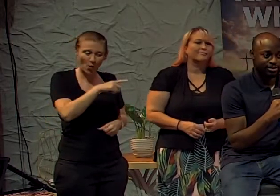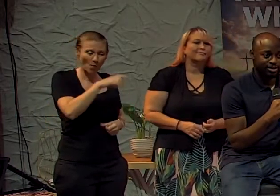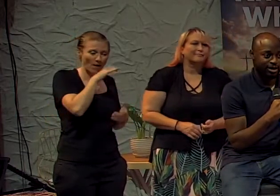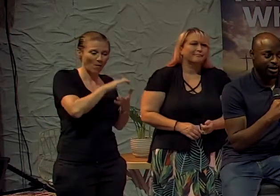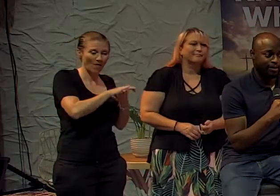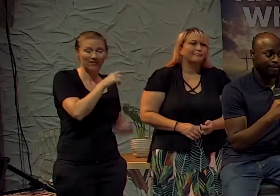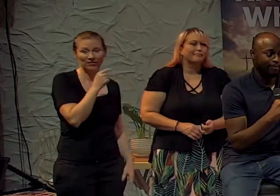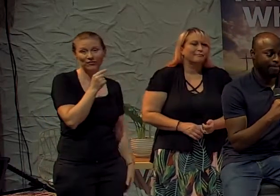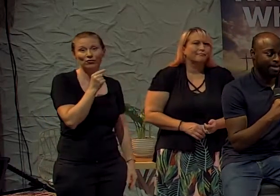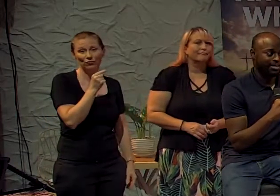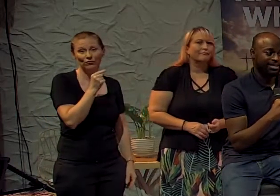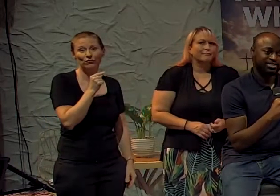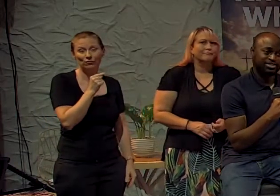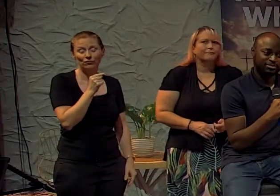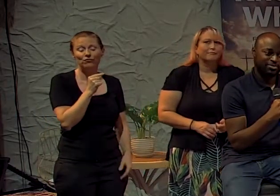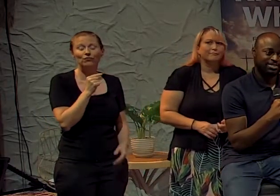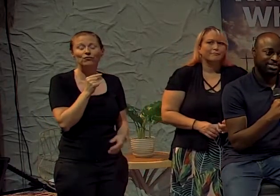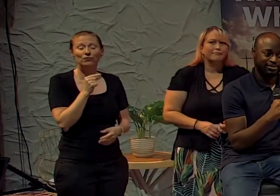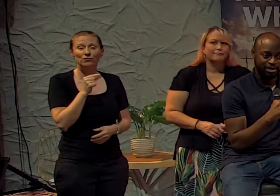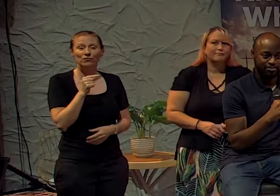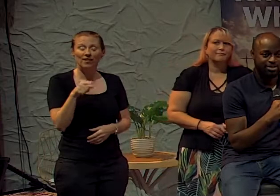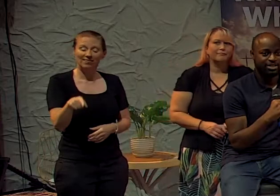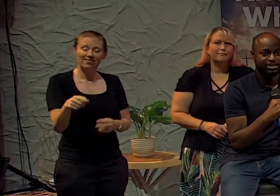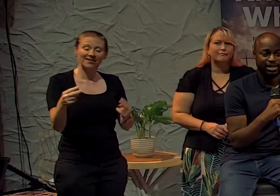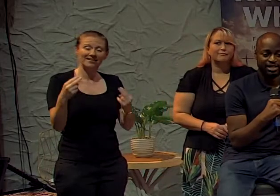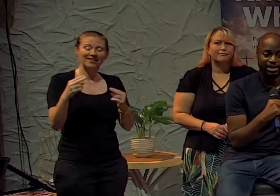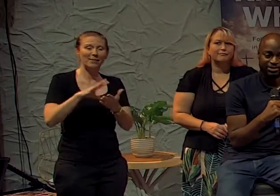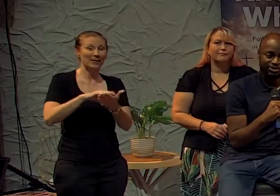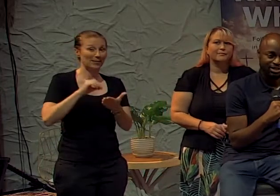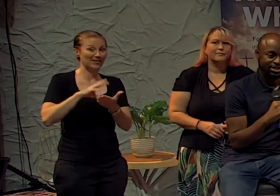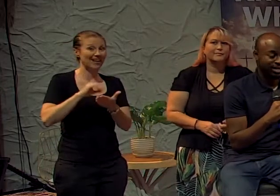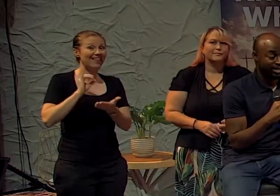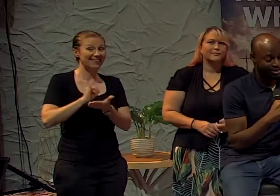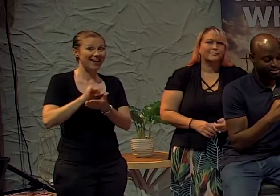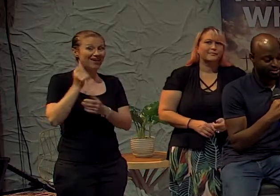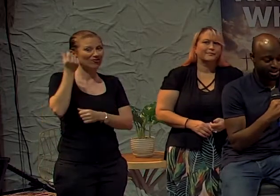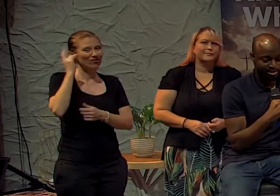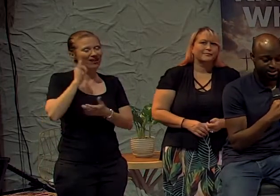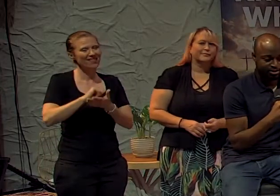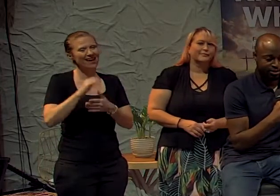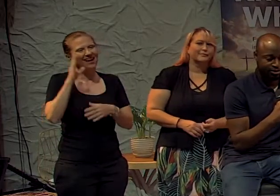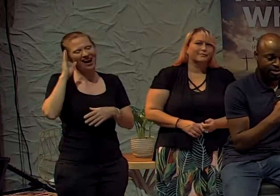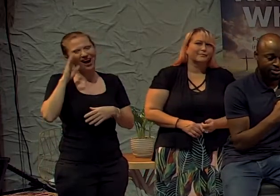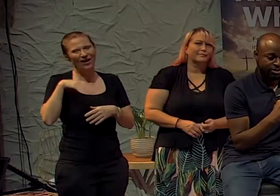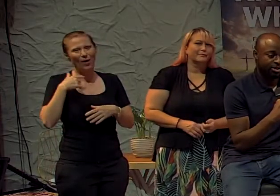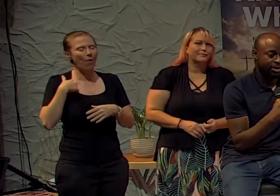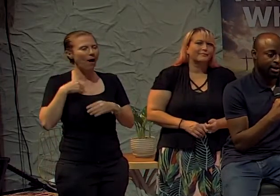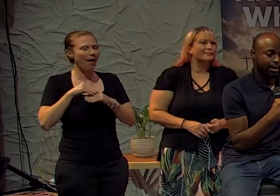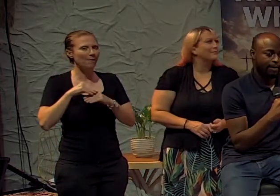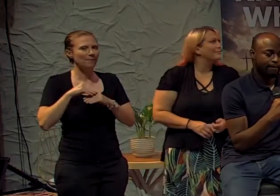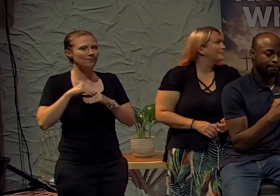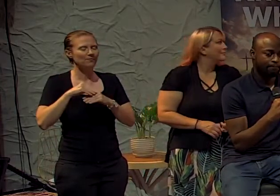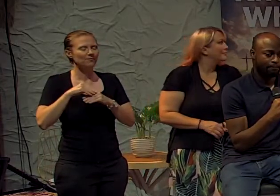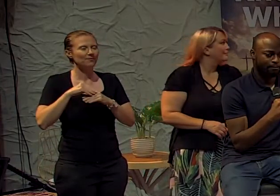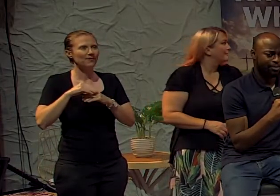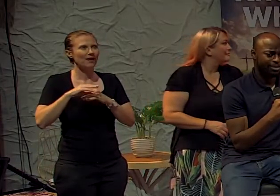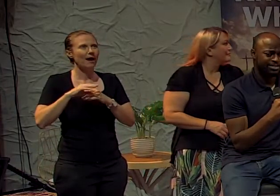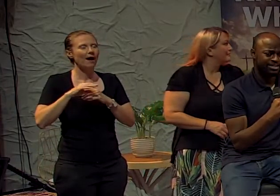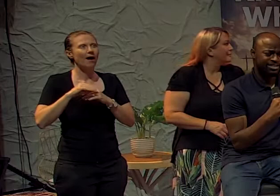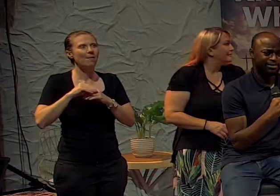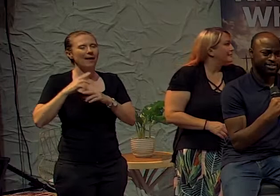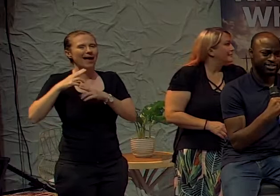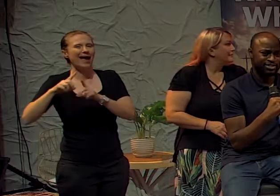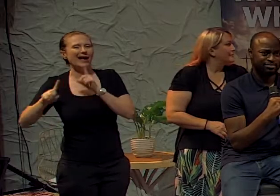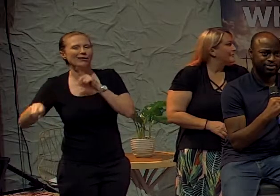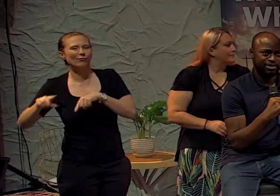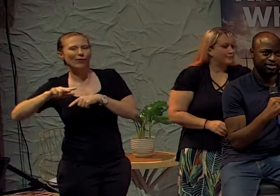first. And then just to be able to see them imitate that and understand that. And I know that's bleeding into the third question. But I